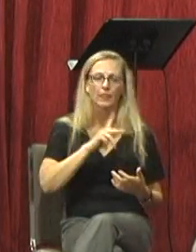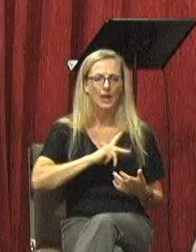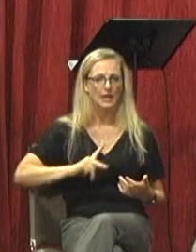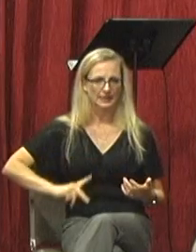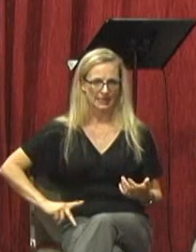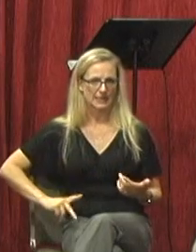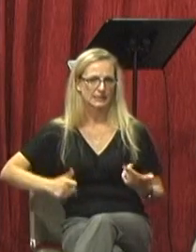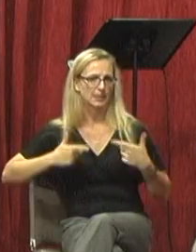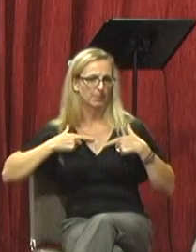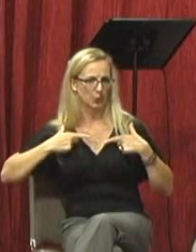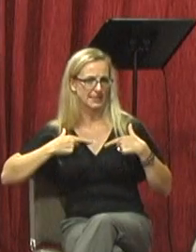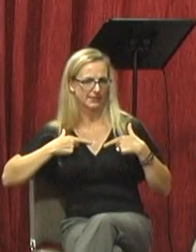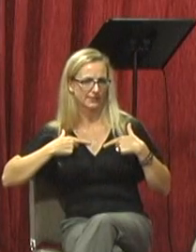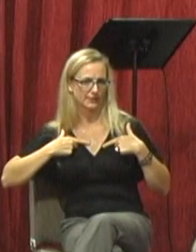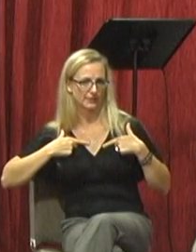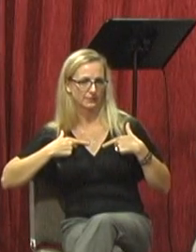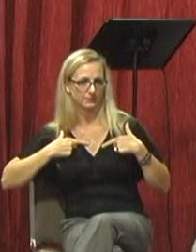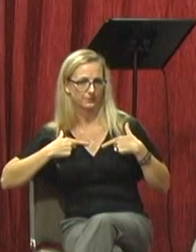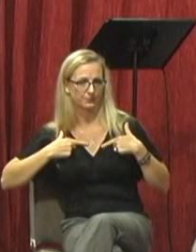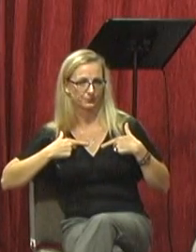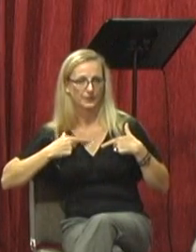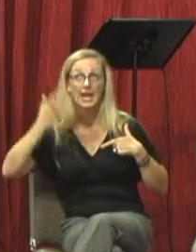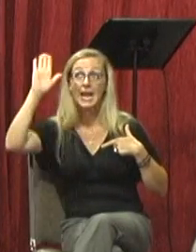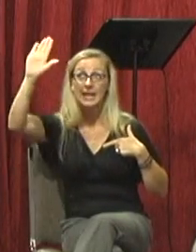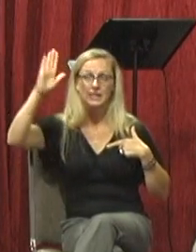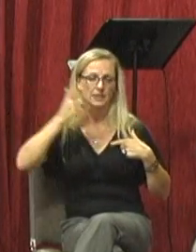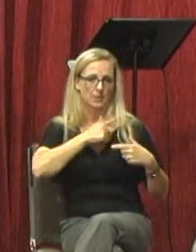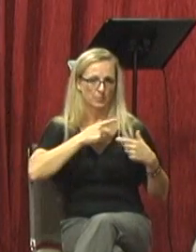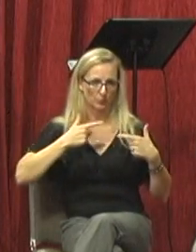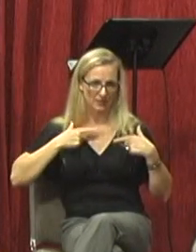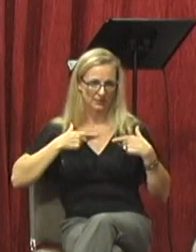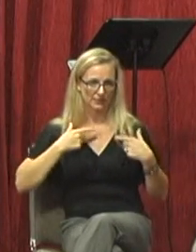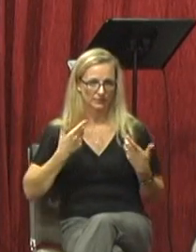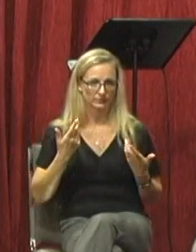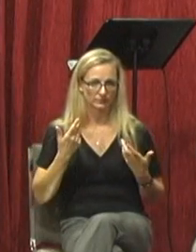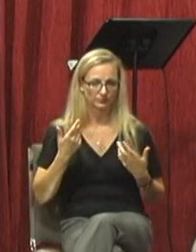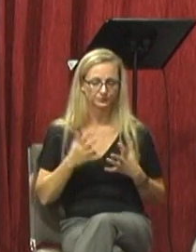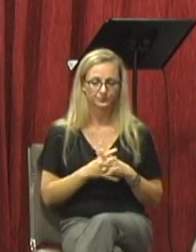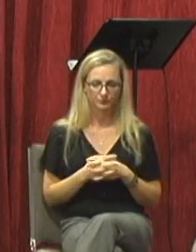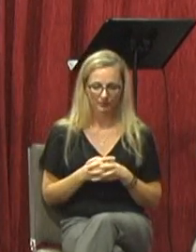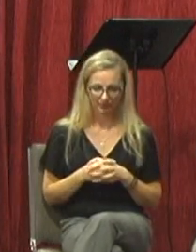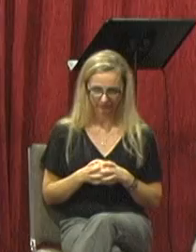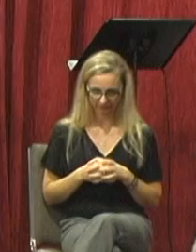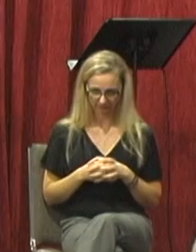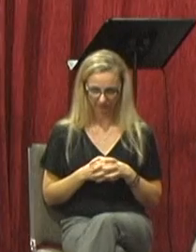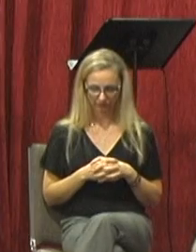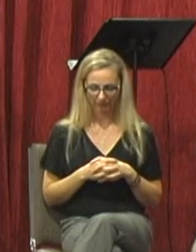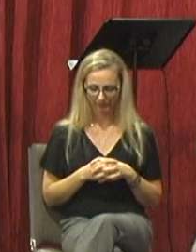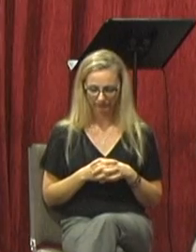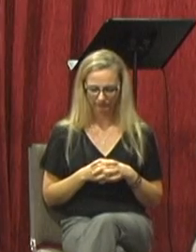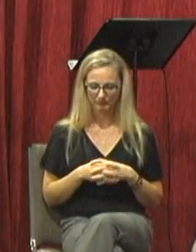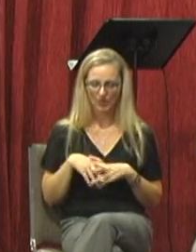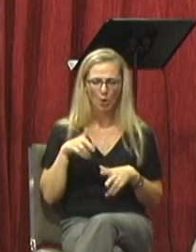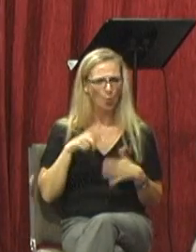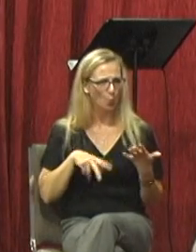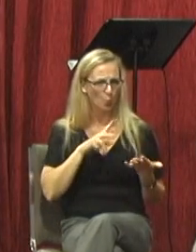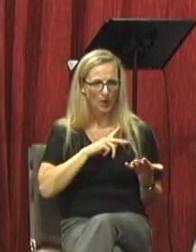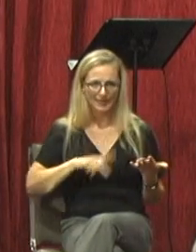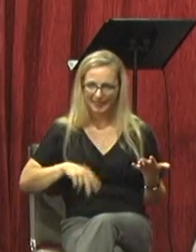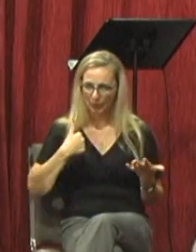king's Kohanim, the king's priests. So what king? What king are we talking about